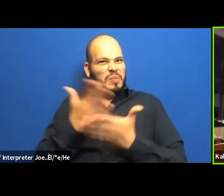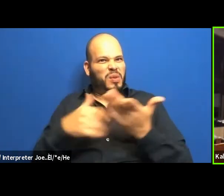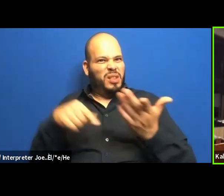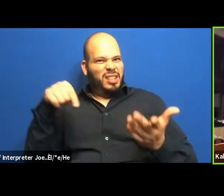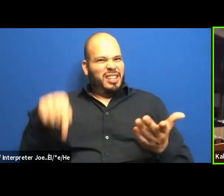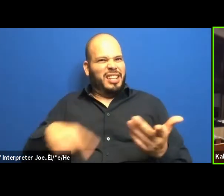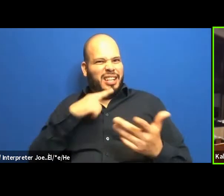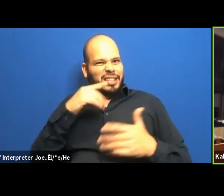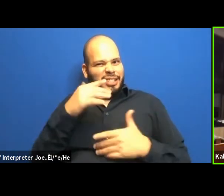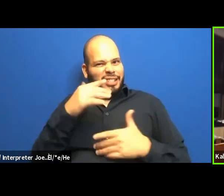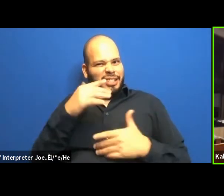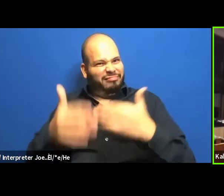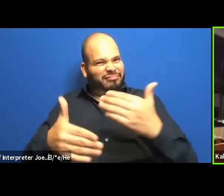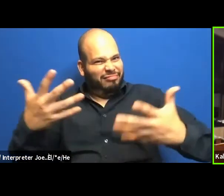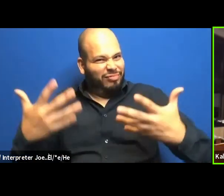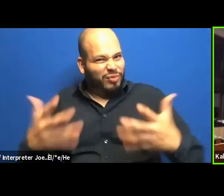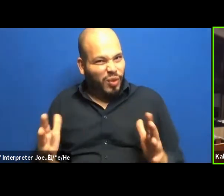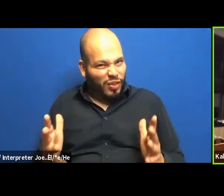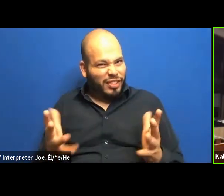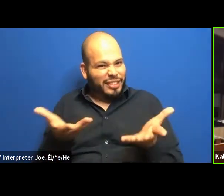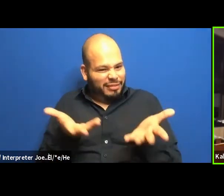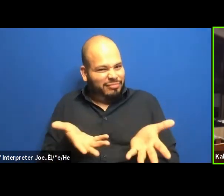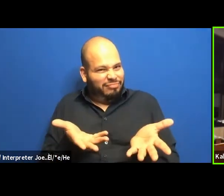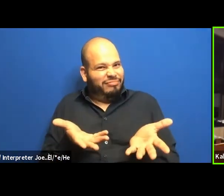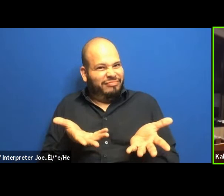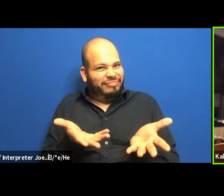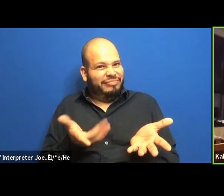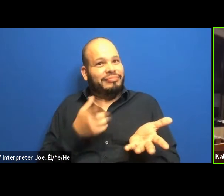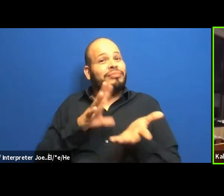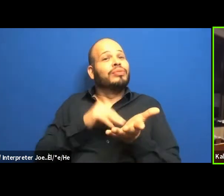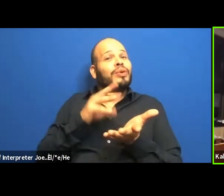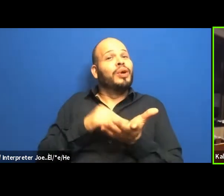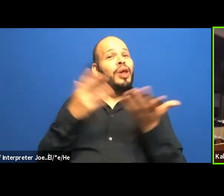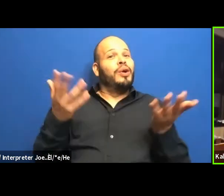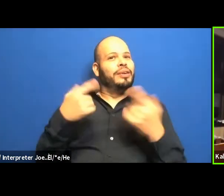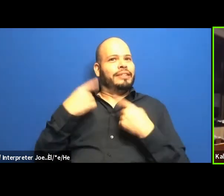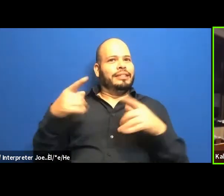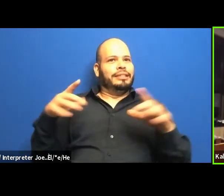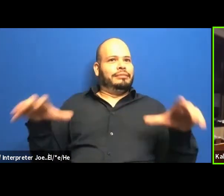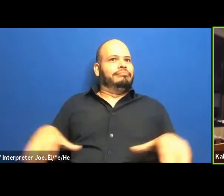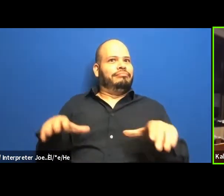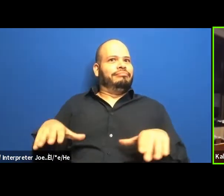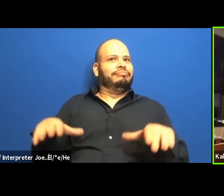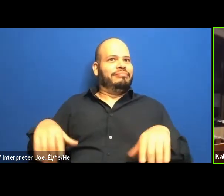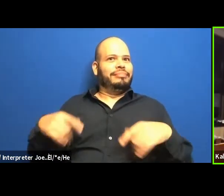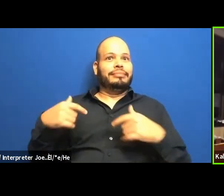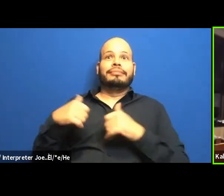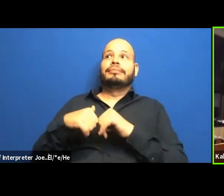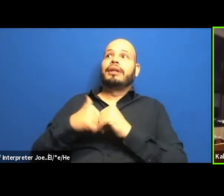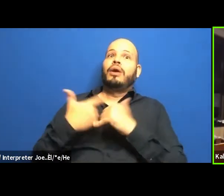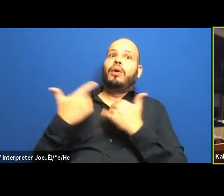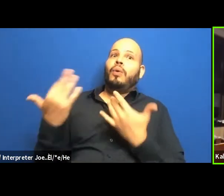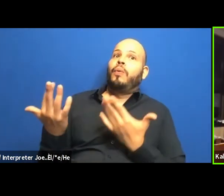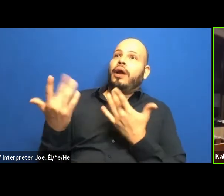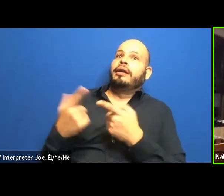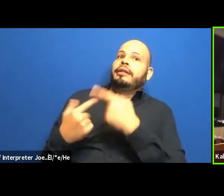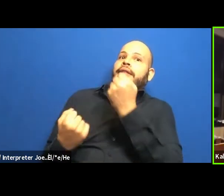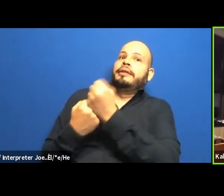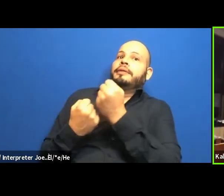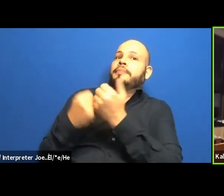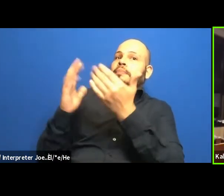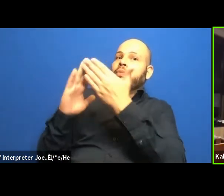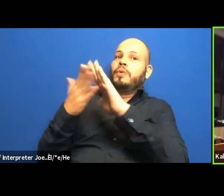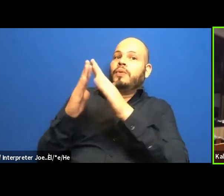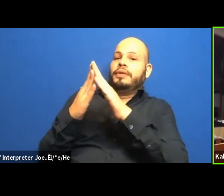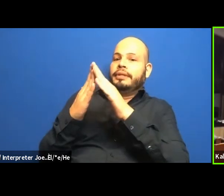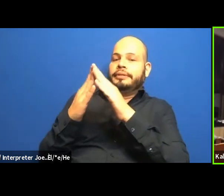this this project of freedom is amazing. So I just want to thank you for that. And just to echo, yes, we